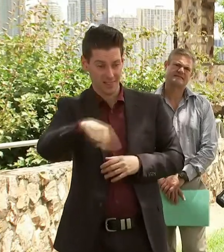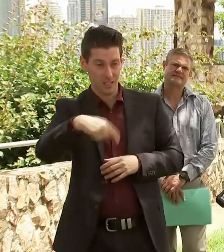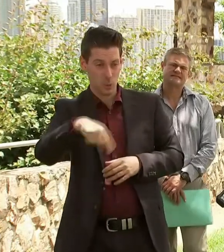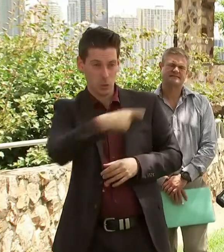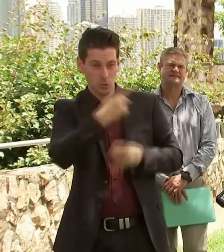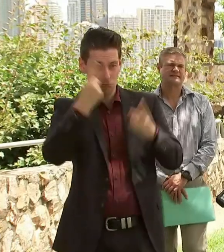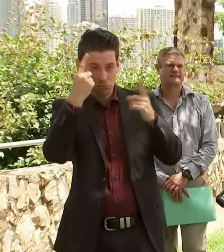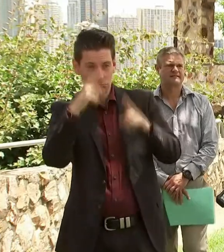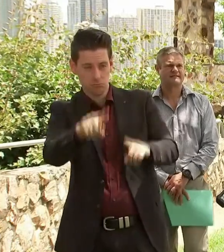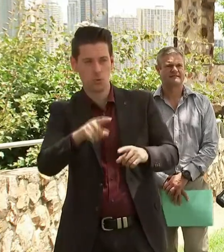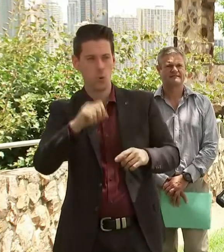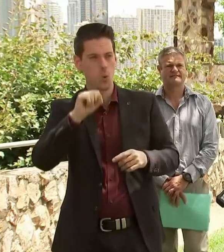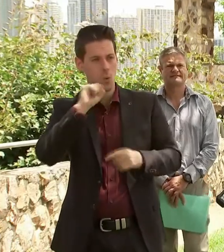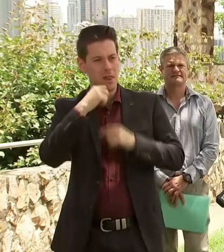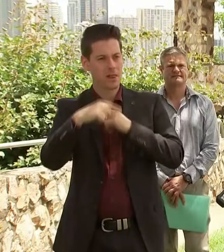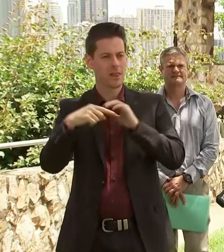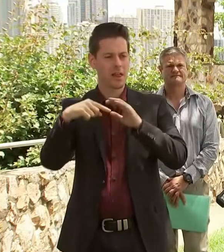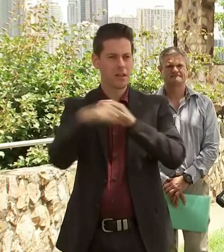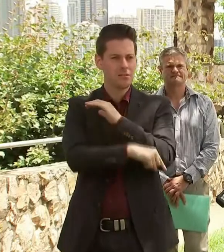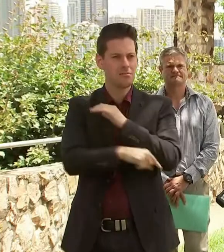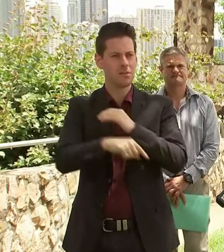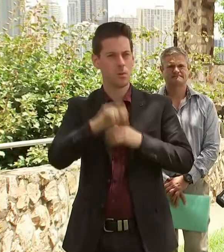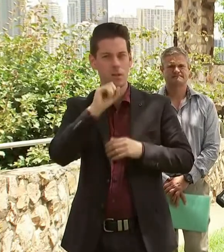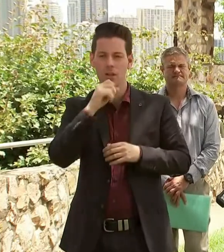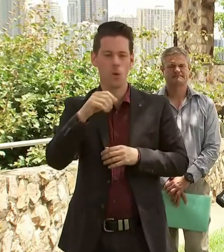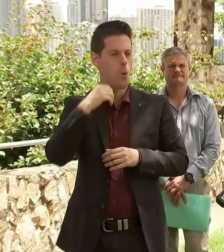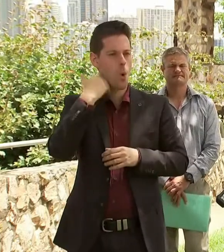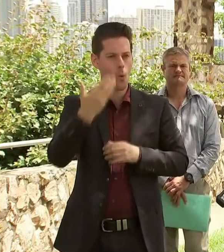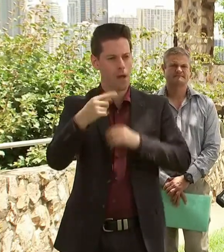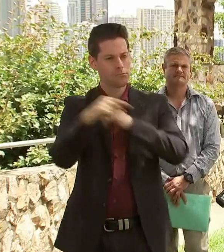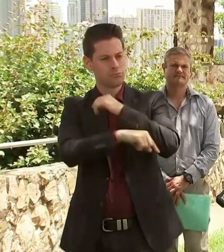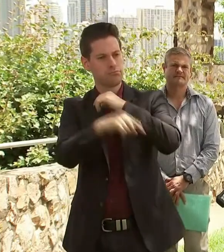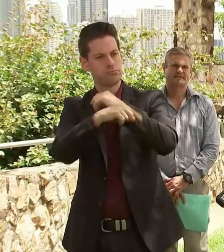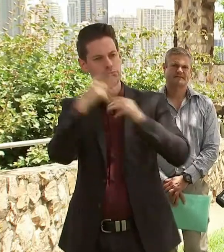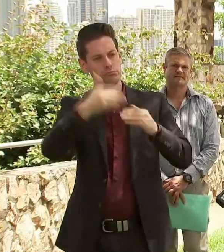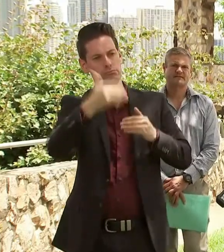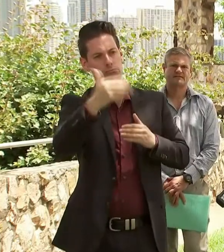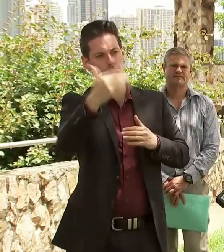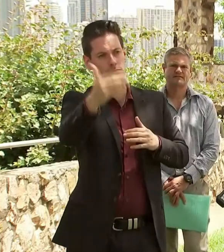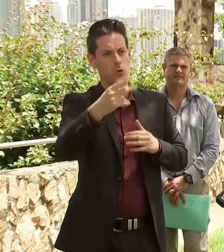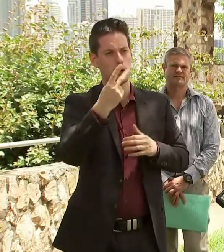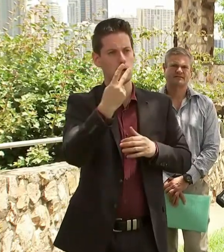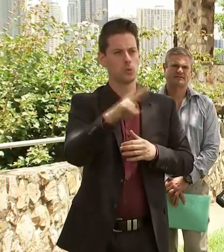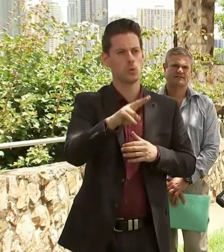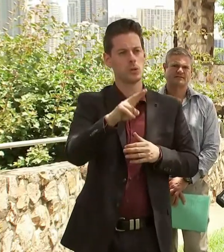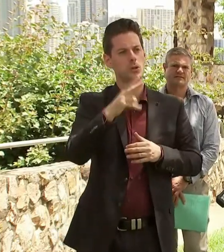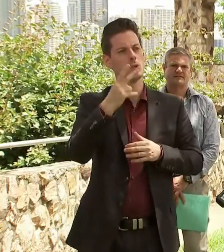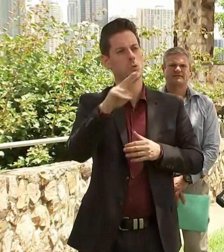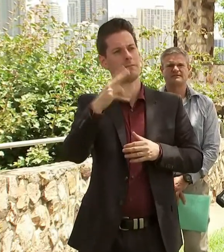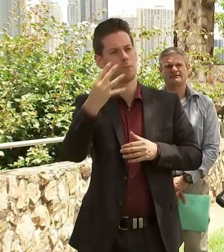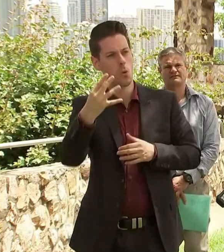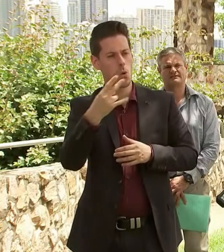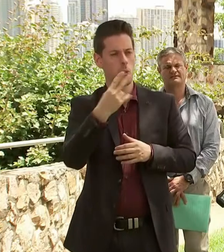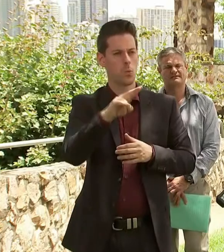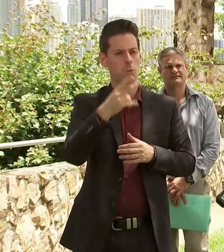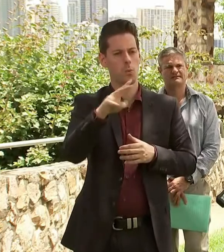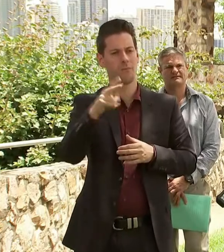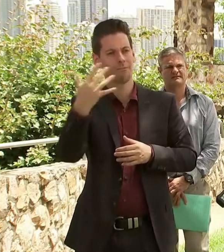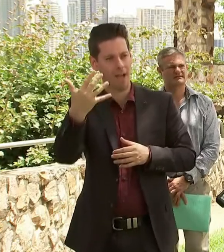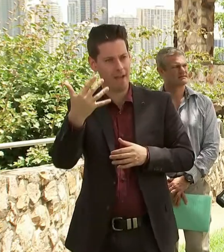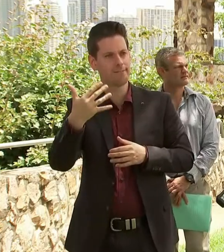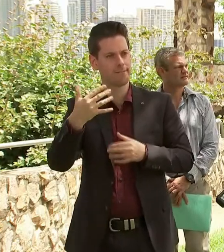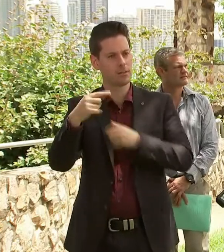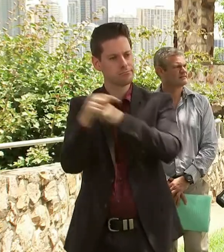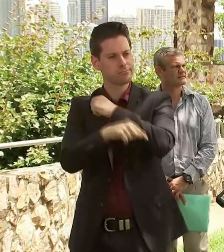Oh, look, we've forecast deficits all the way through to 24-25, and returning to surplus in 24-25 has